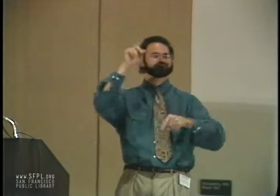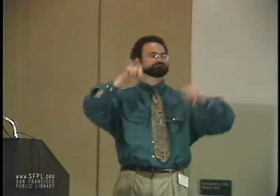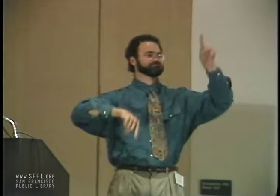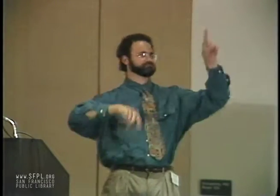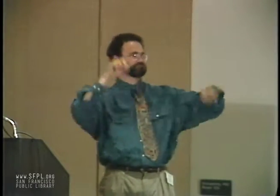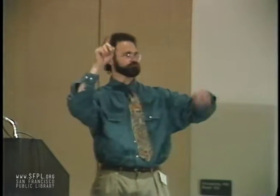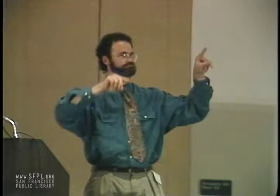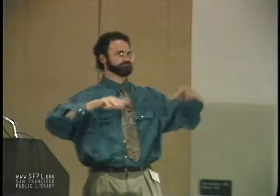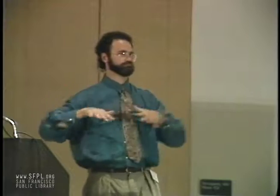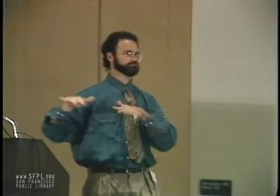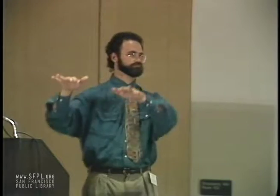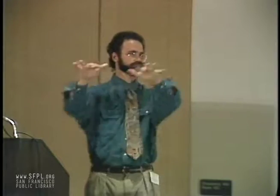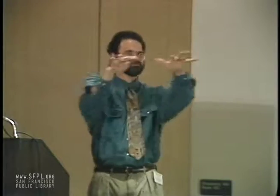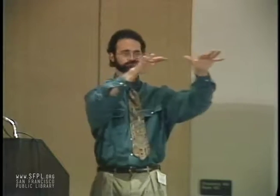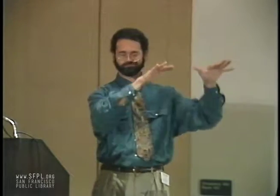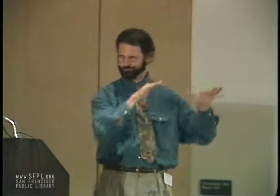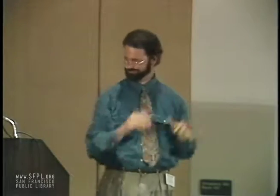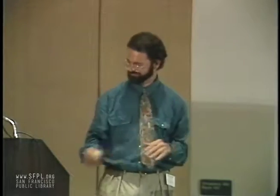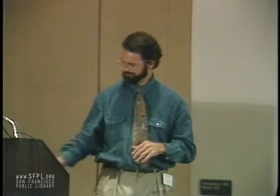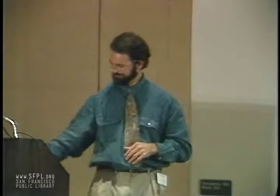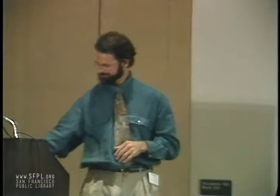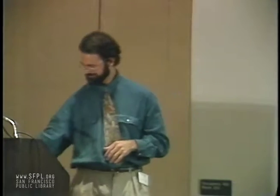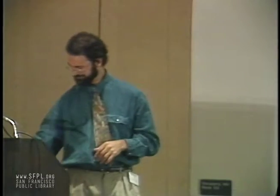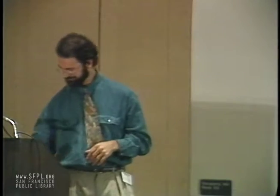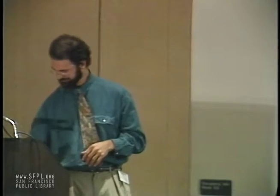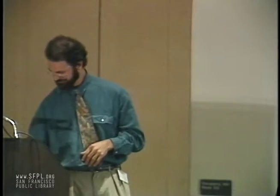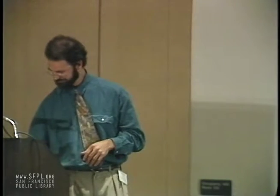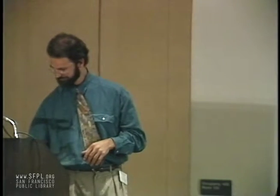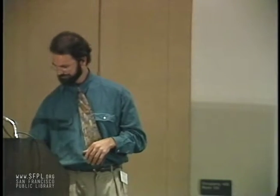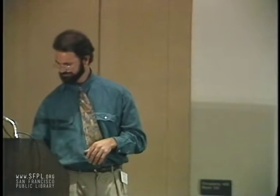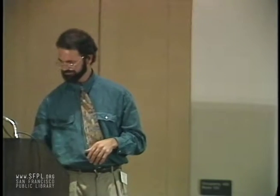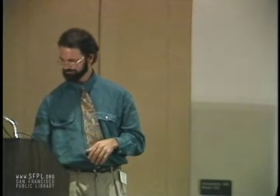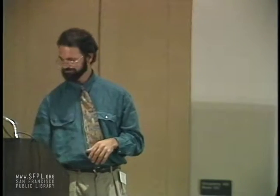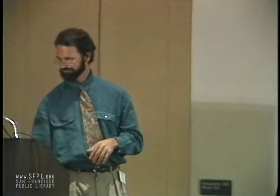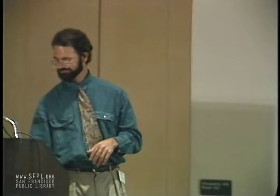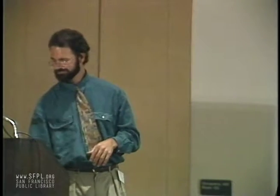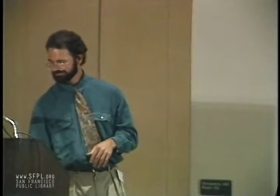those differences and celebrate the beauty of the diversity within the community.